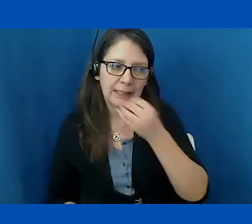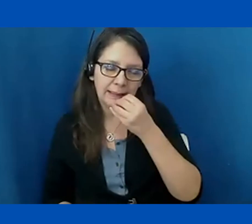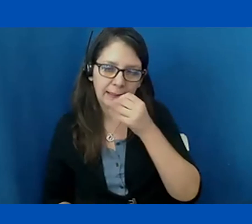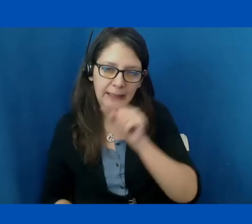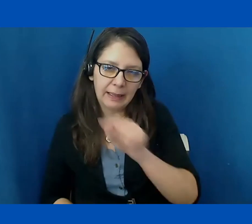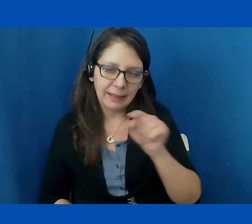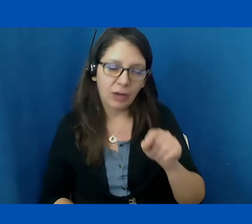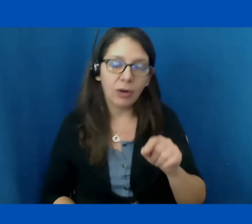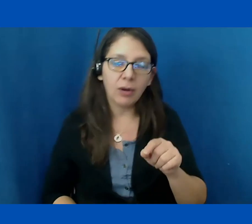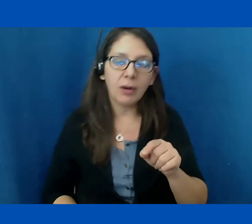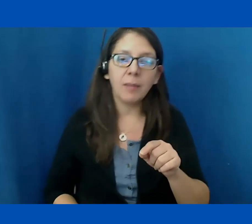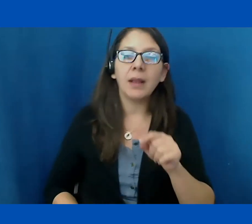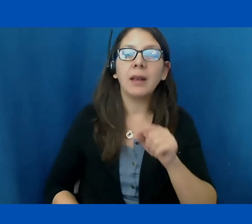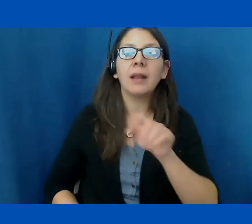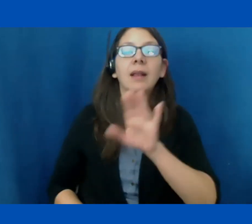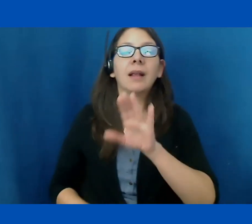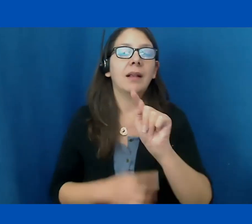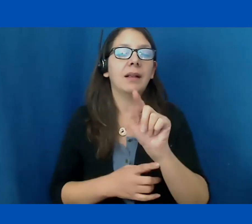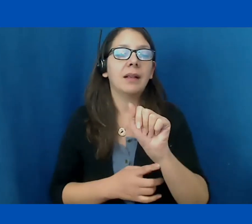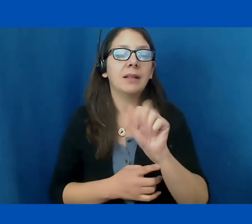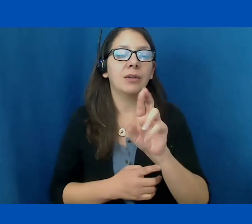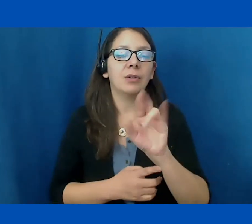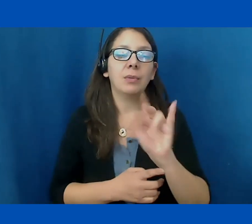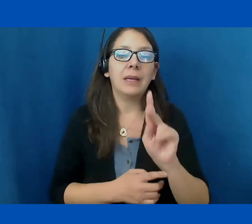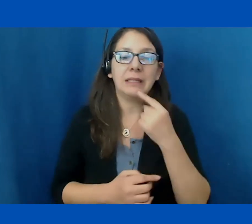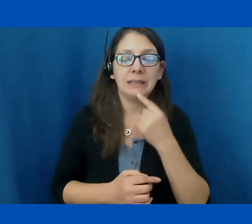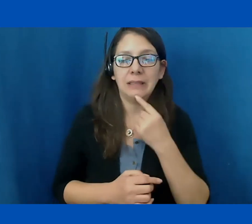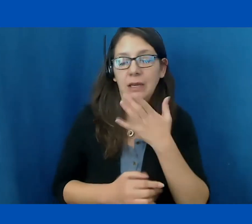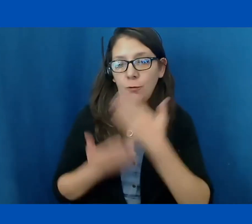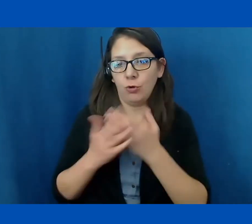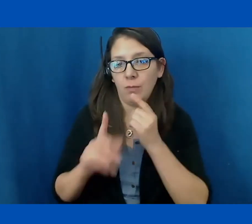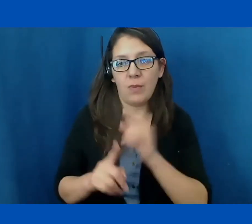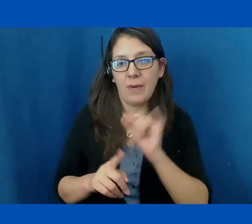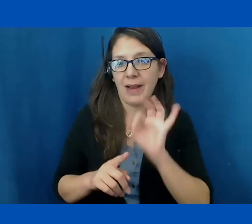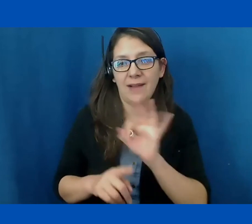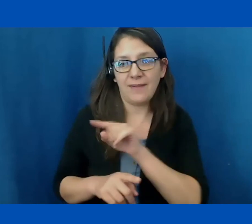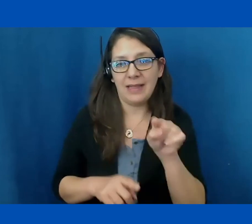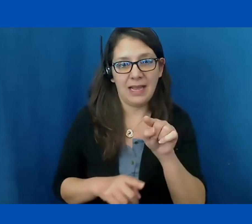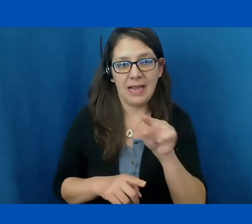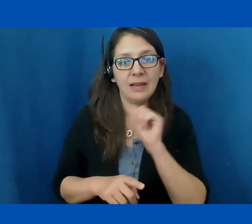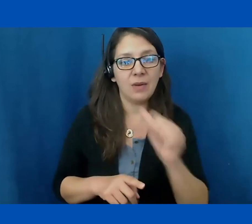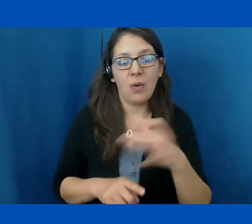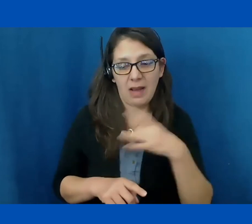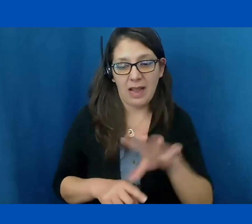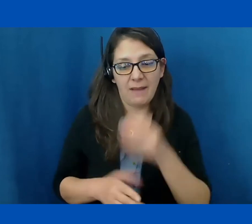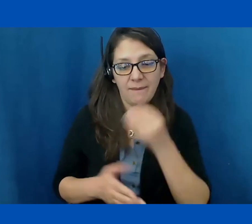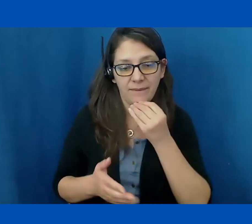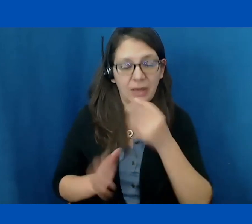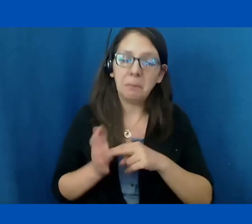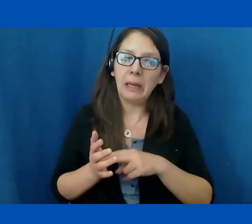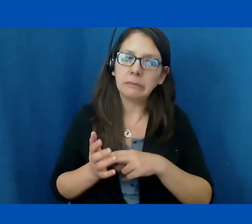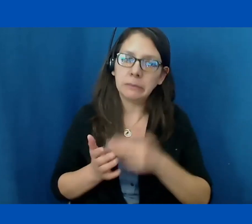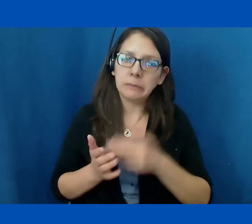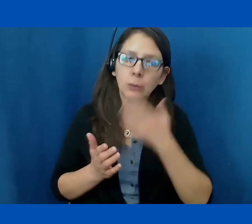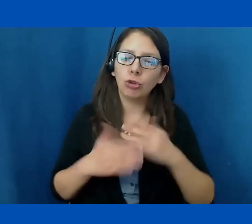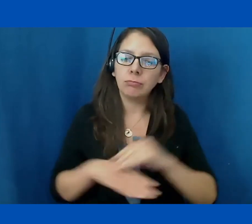great point. If they don't eat there, then it's probably a good idea to not eat there, So, yeah, that's a good one,